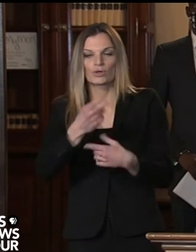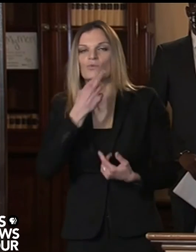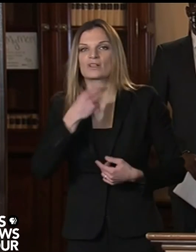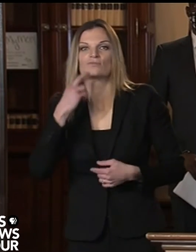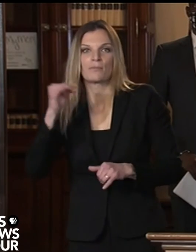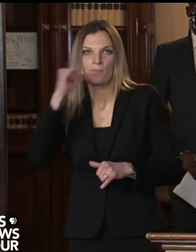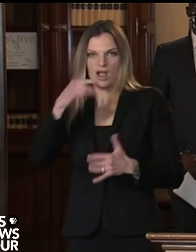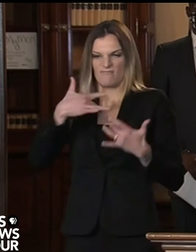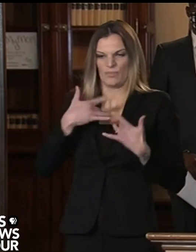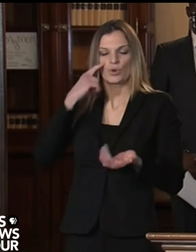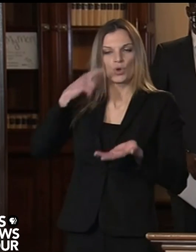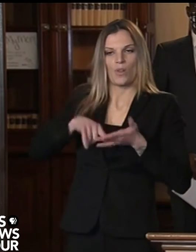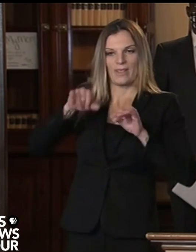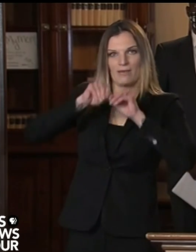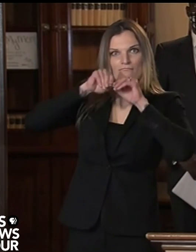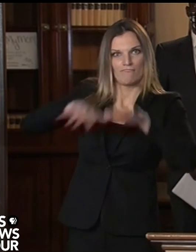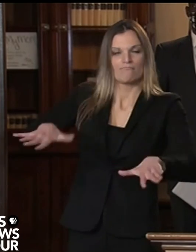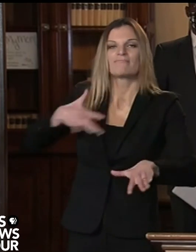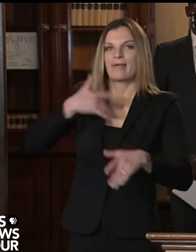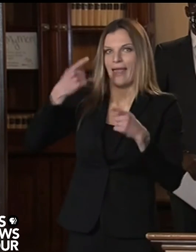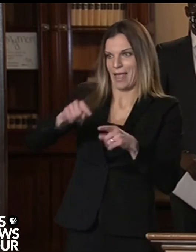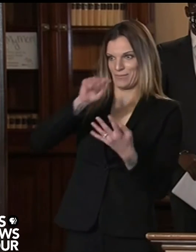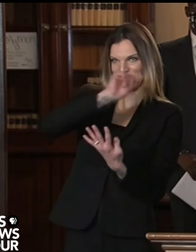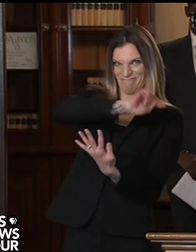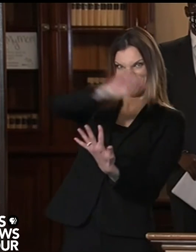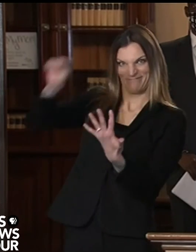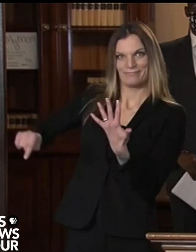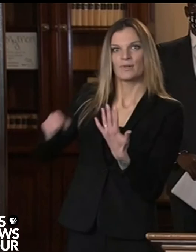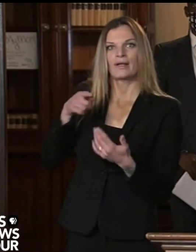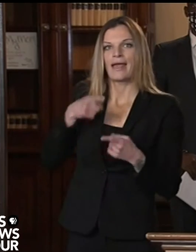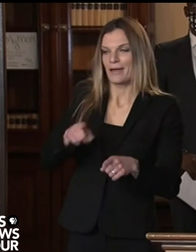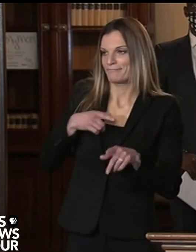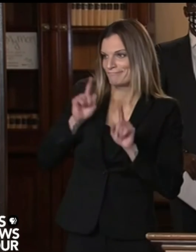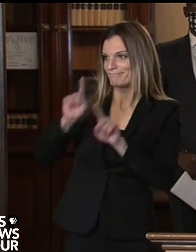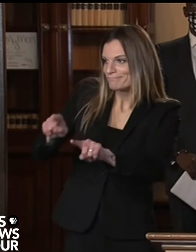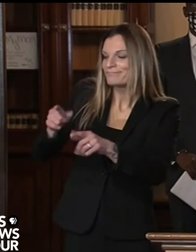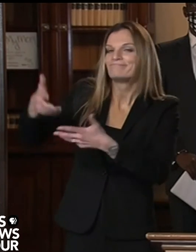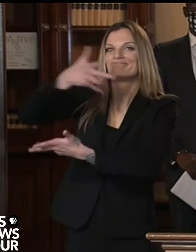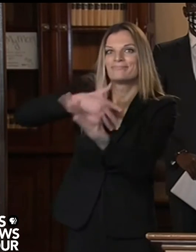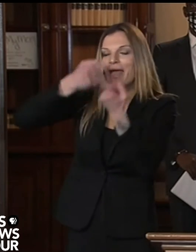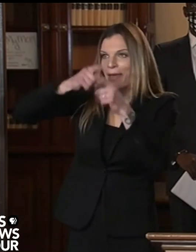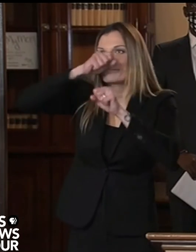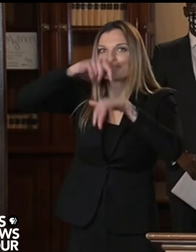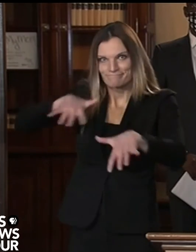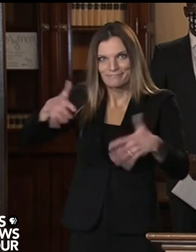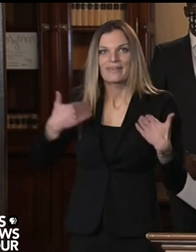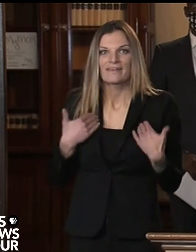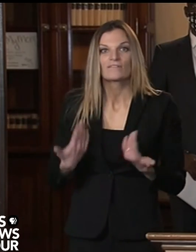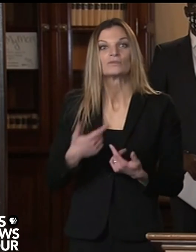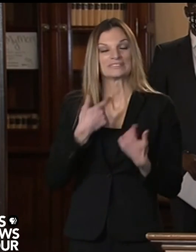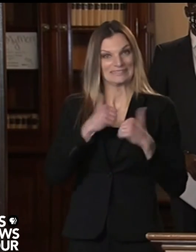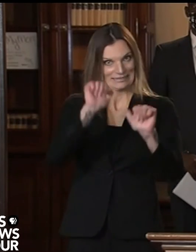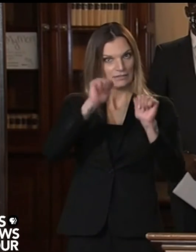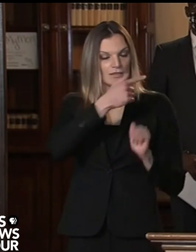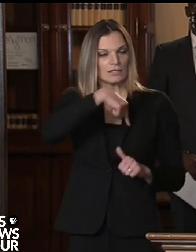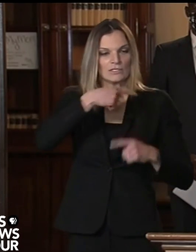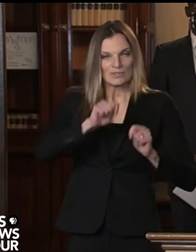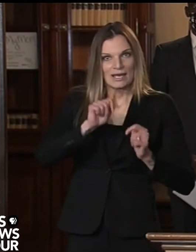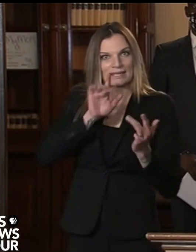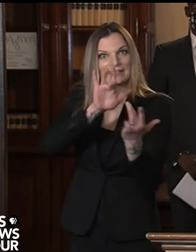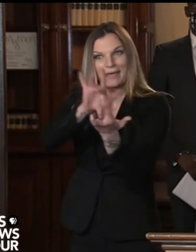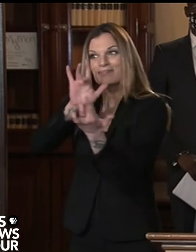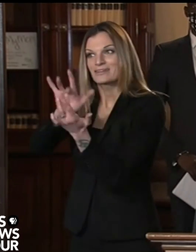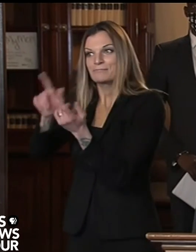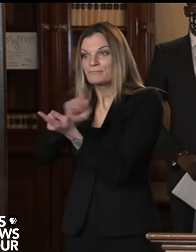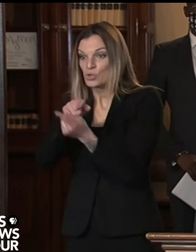bars. We continue to work with our local health departments on reaching out to positive cases and to identify their contacts